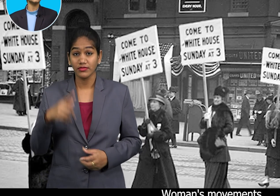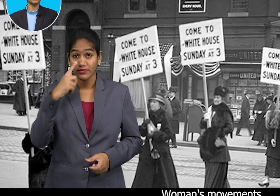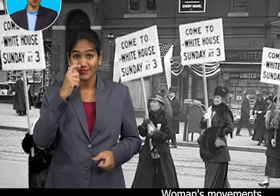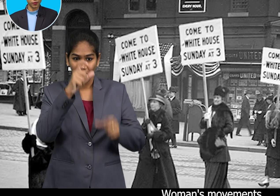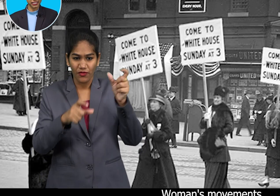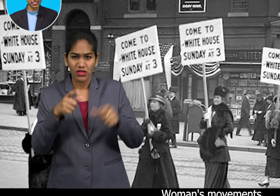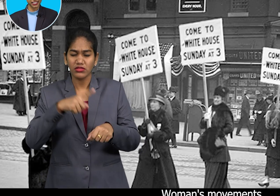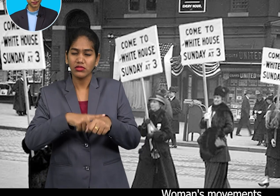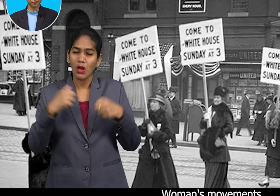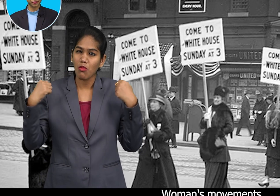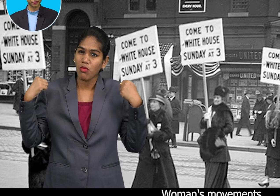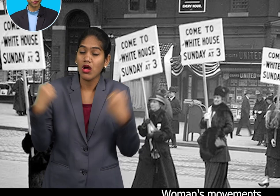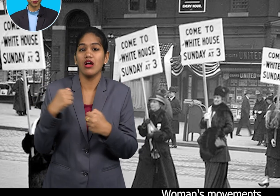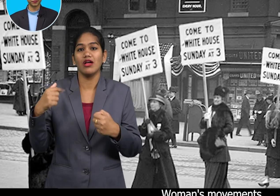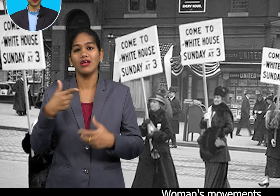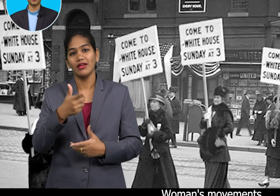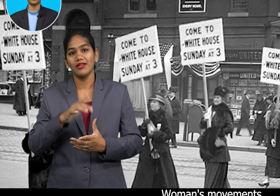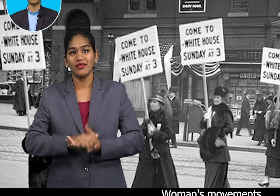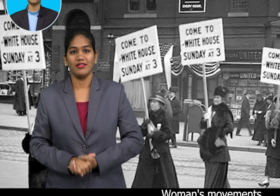Women's movements